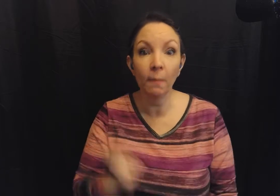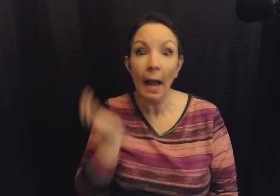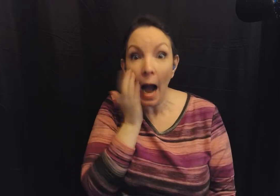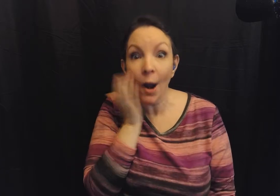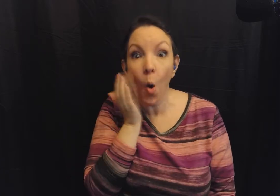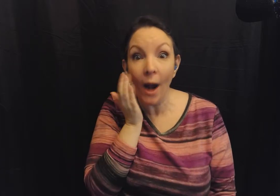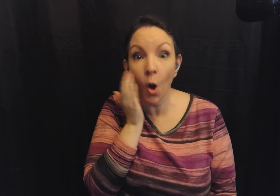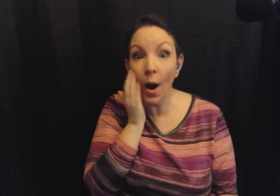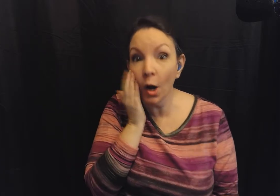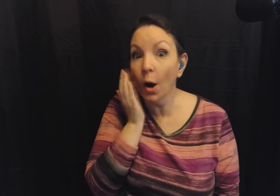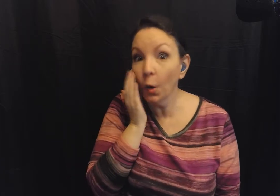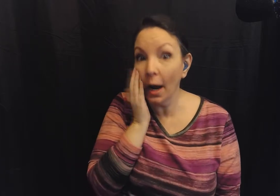know,